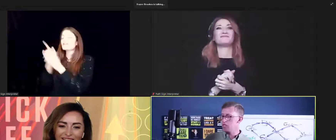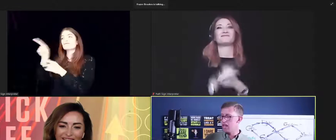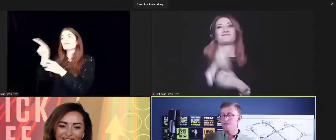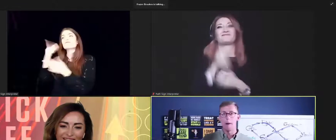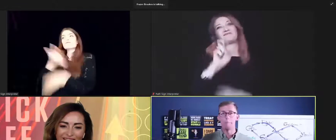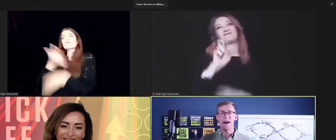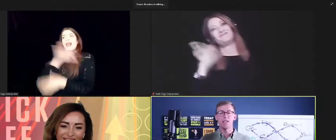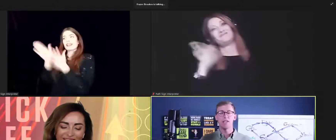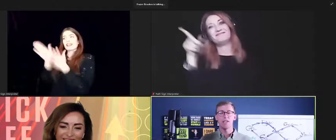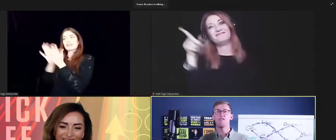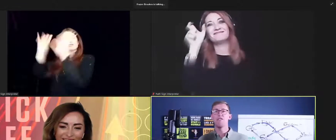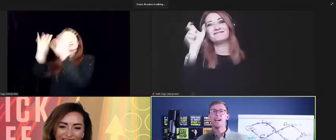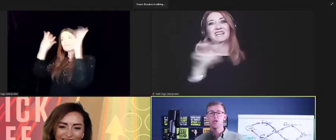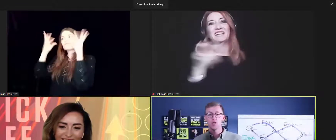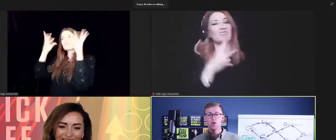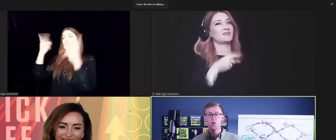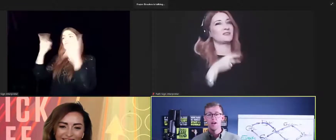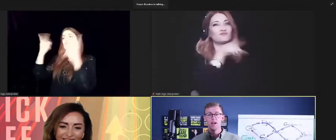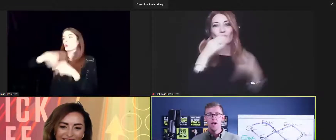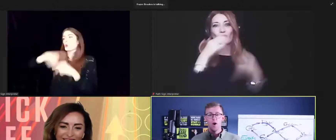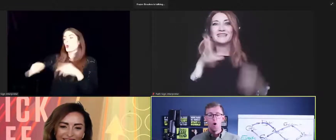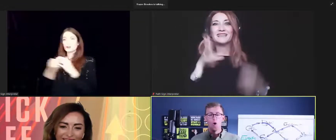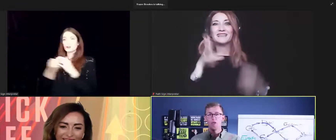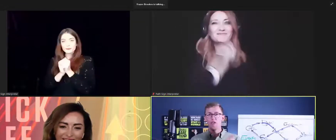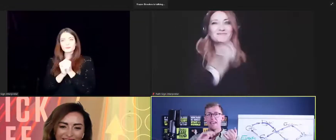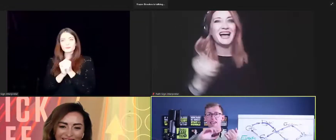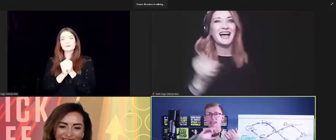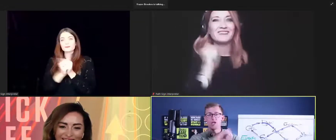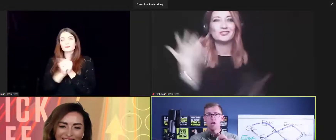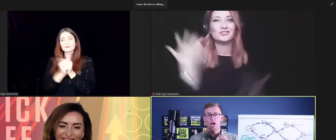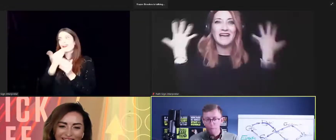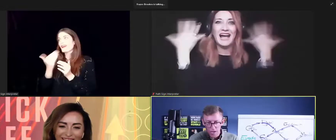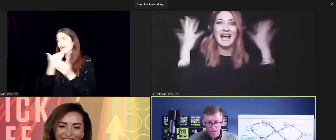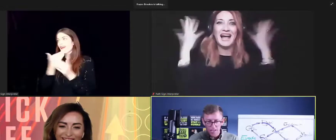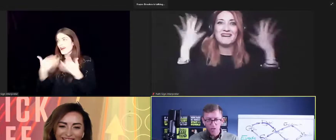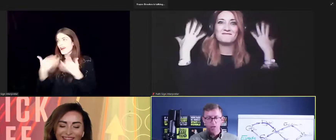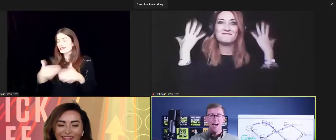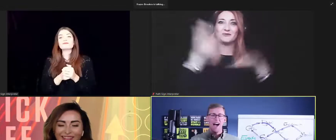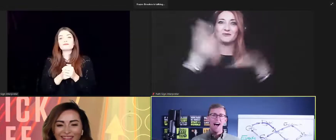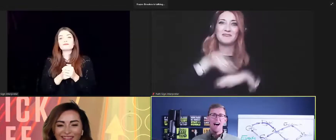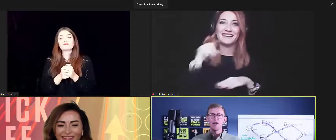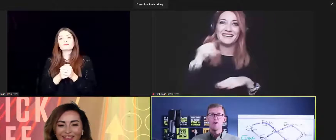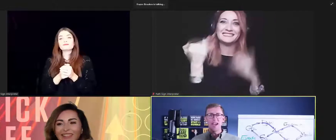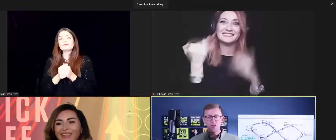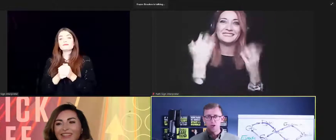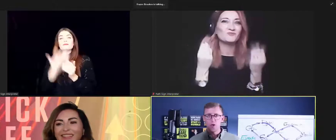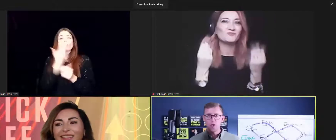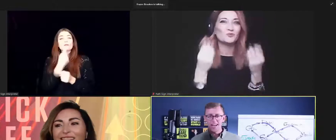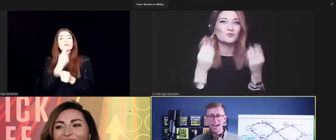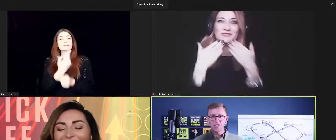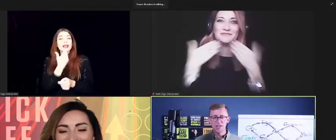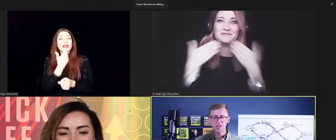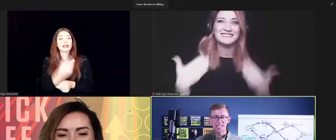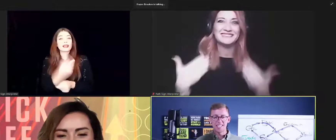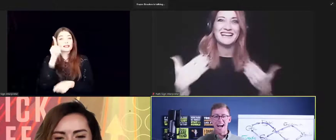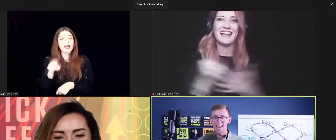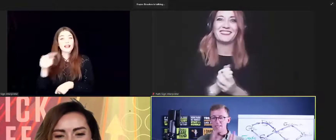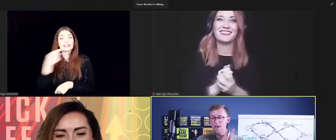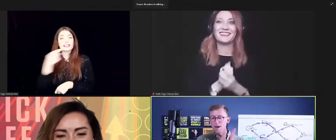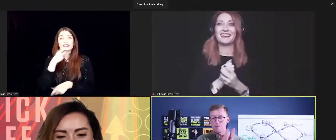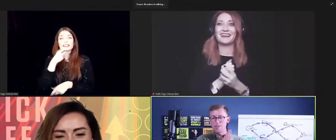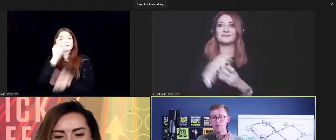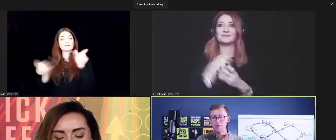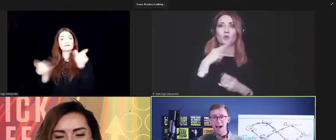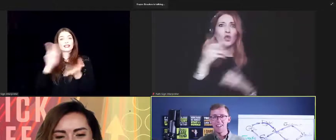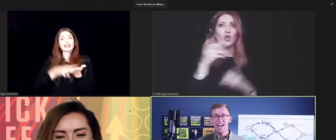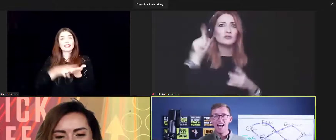foremost give a massive thanks to all the interpreters, the arrangers, organizers, the sign